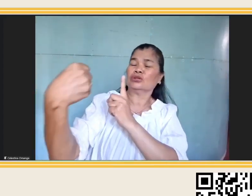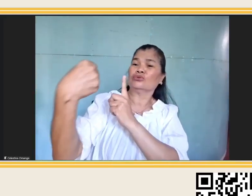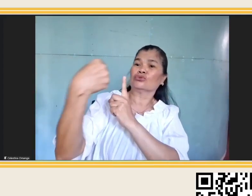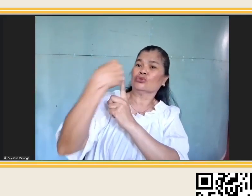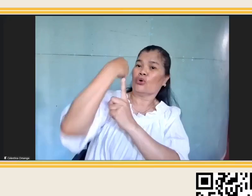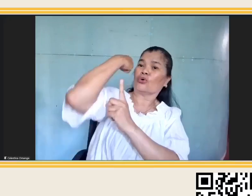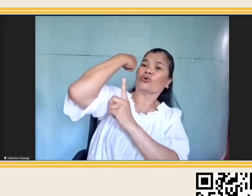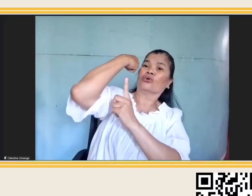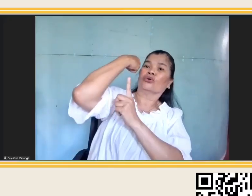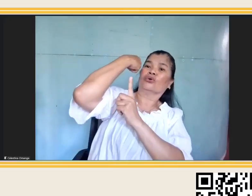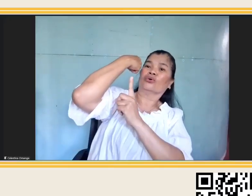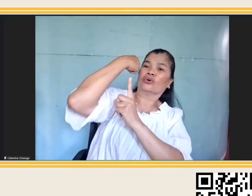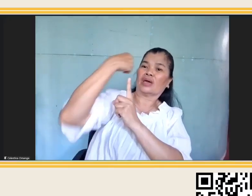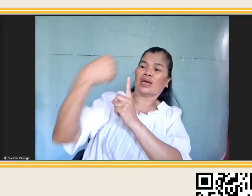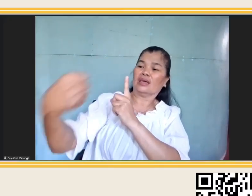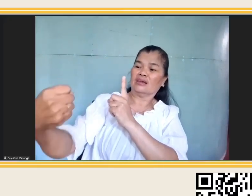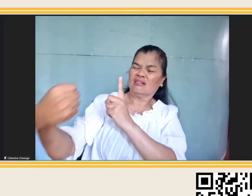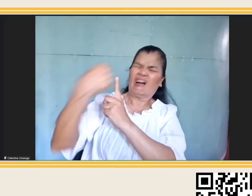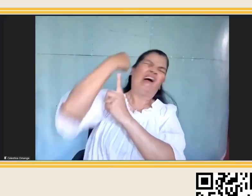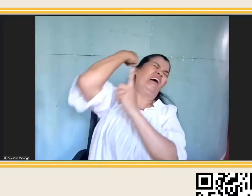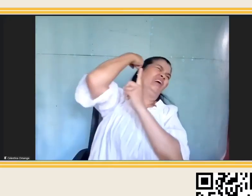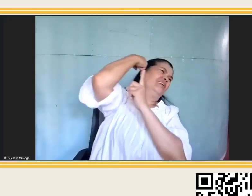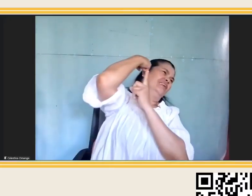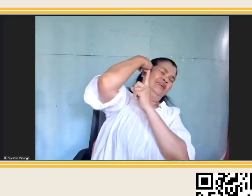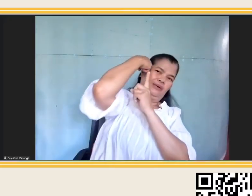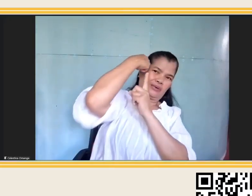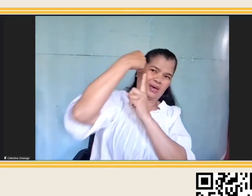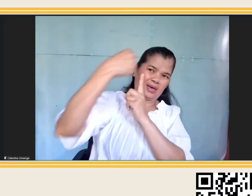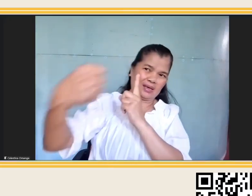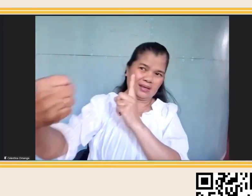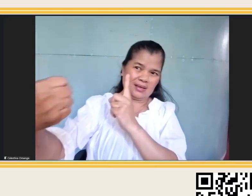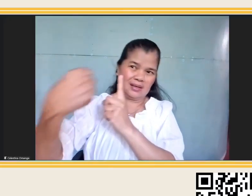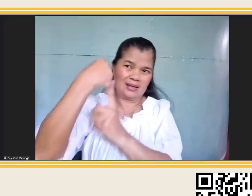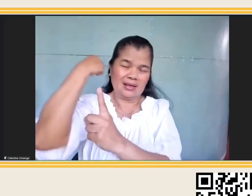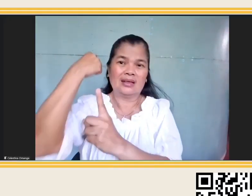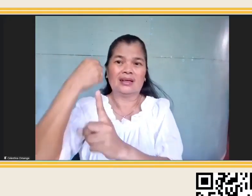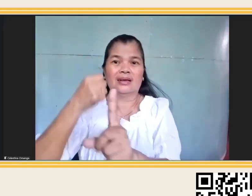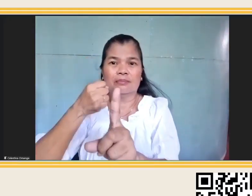yung sinuntok. Okay? Okay.